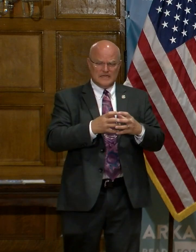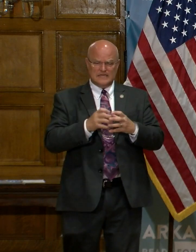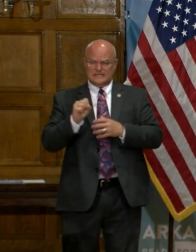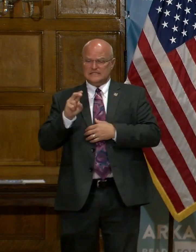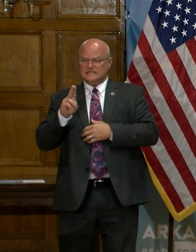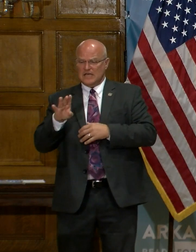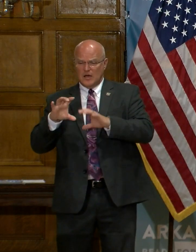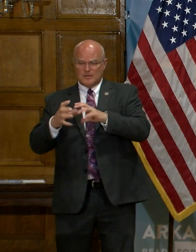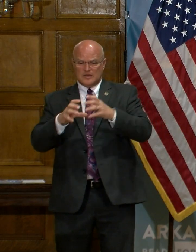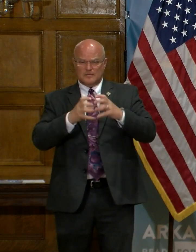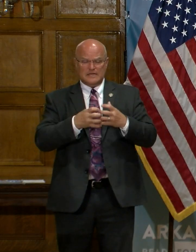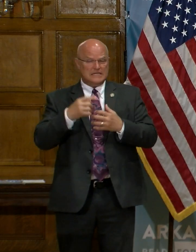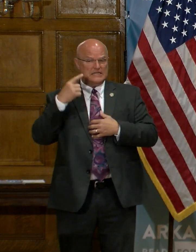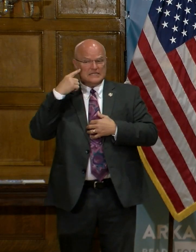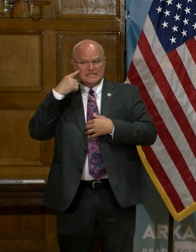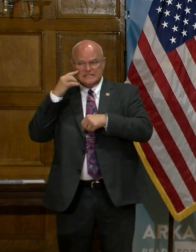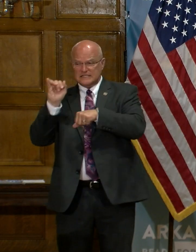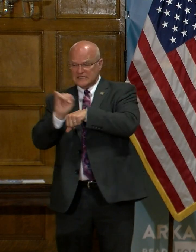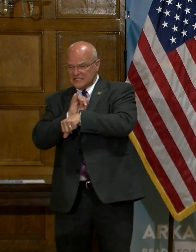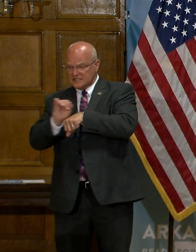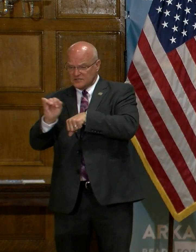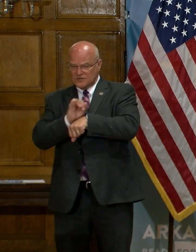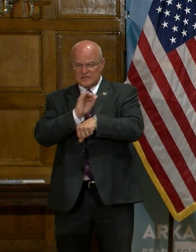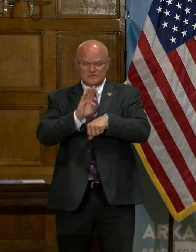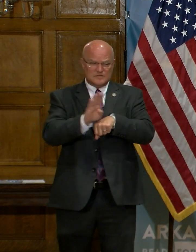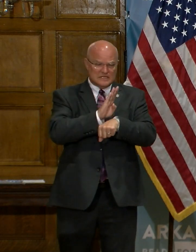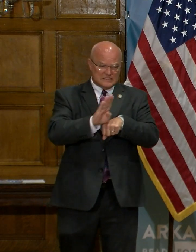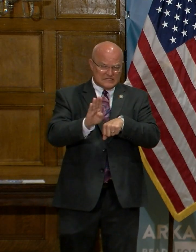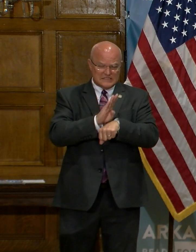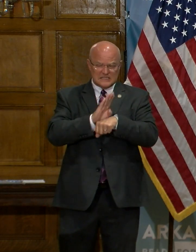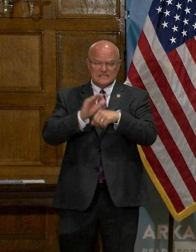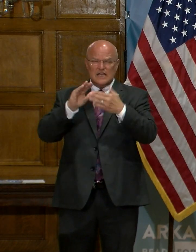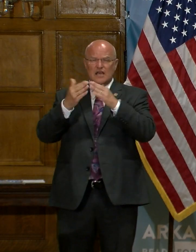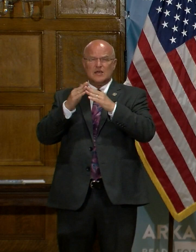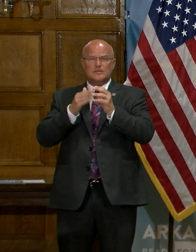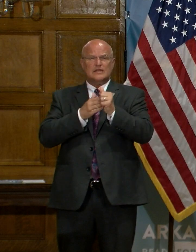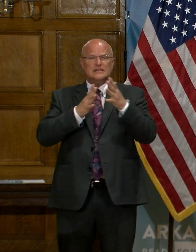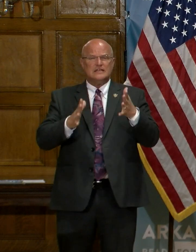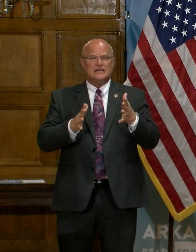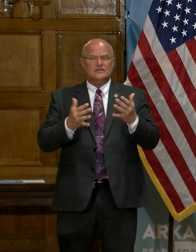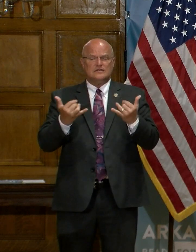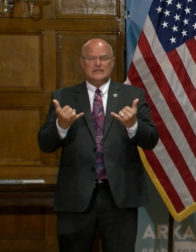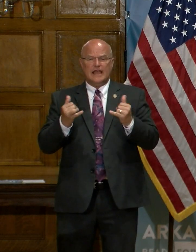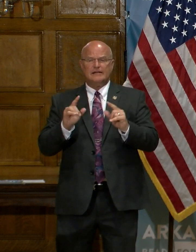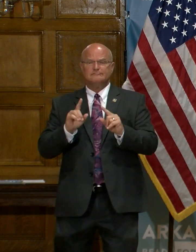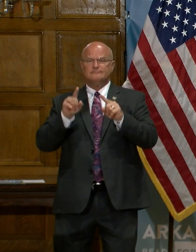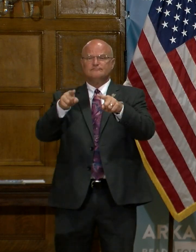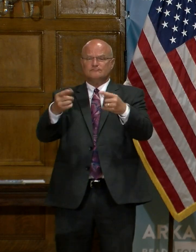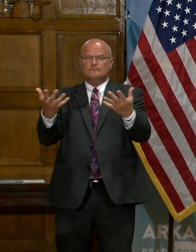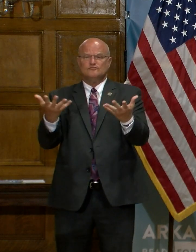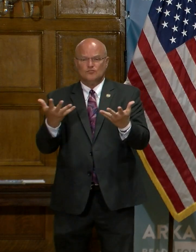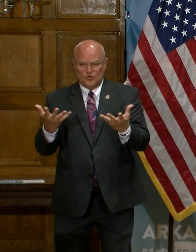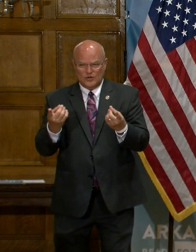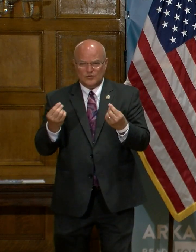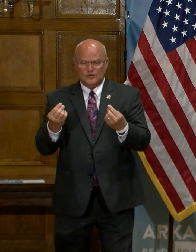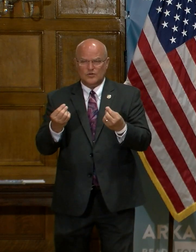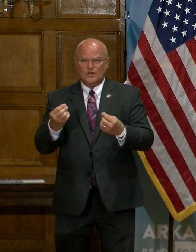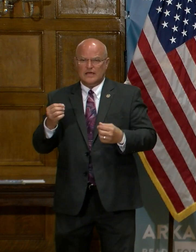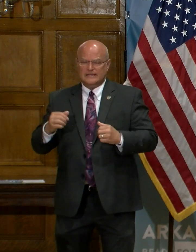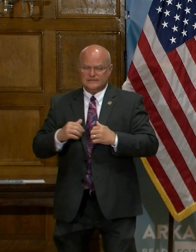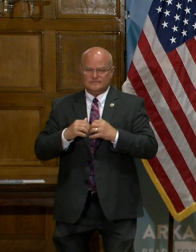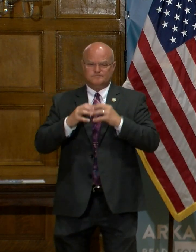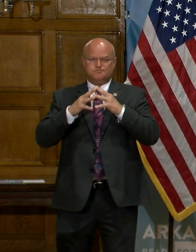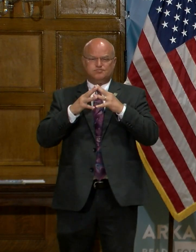subcommittees, listening to industry and business and community leaders as to where we need to go to bring our economy back and stronger than